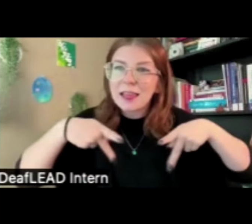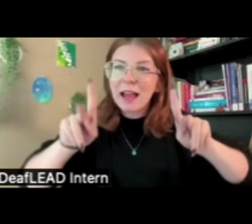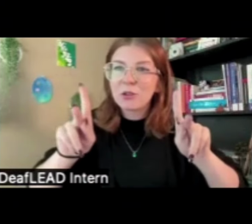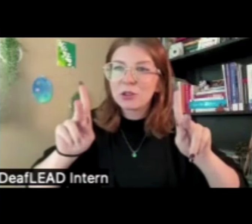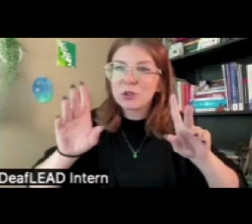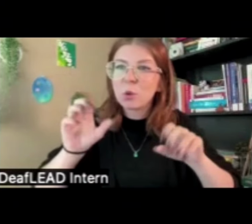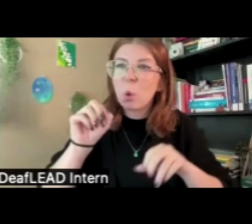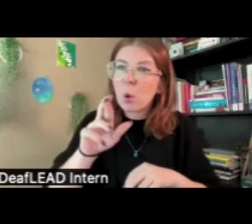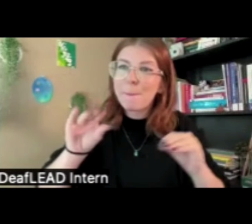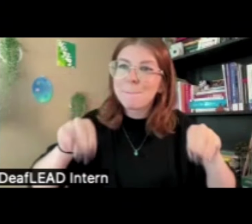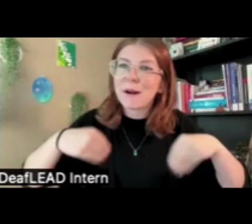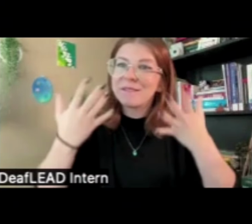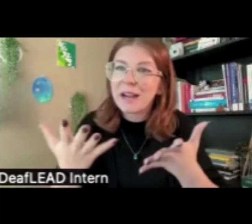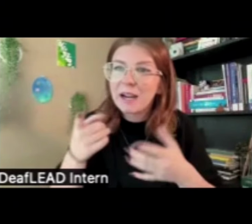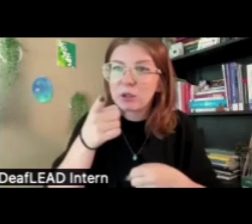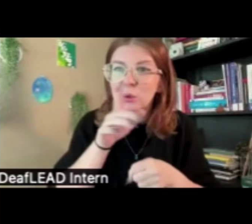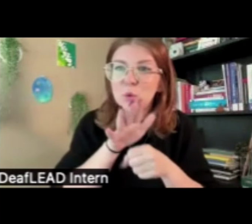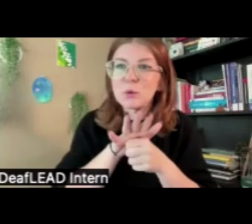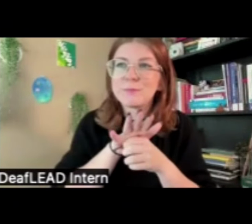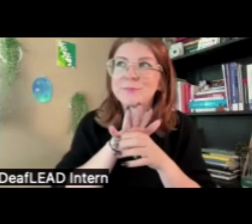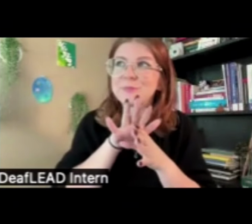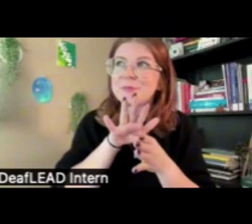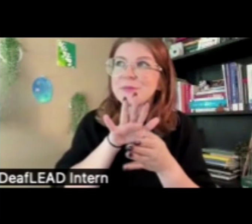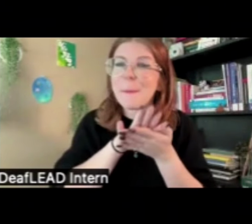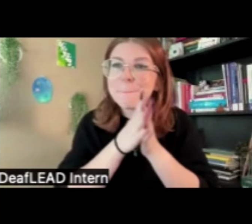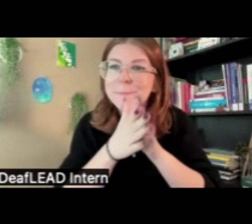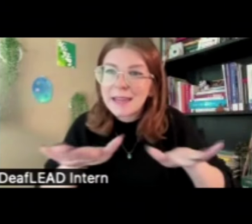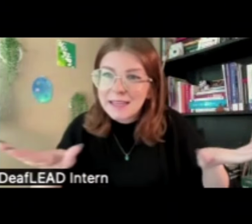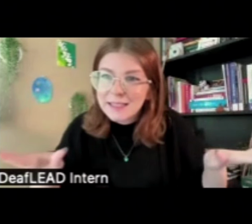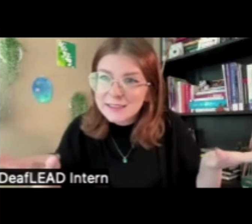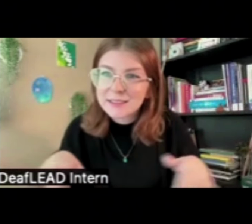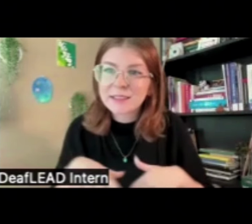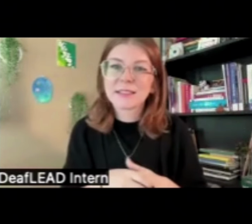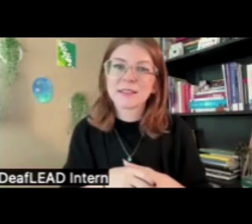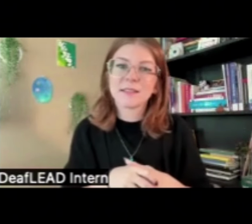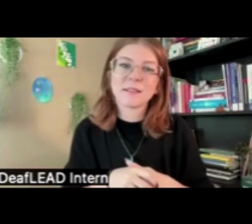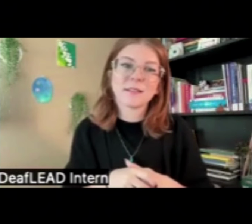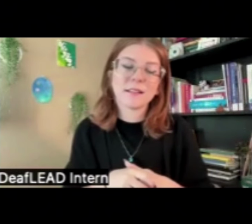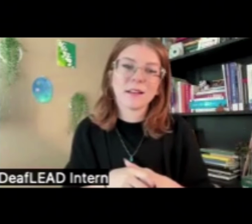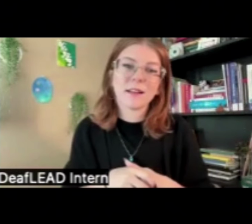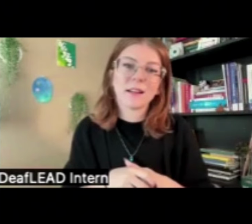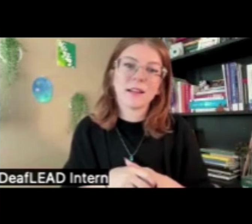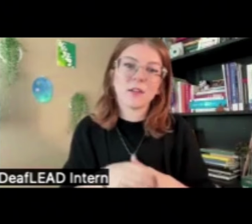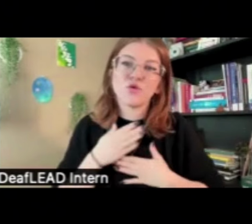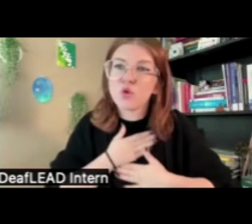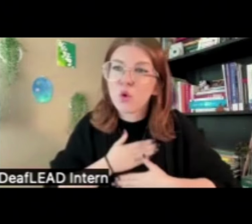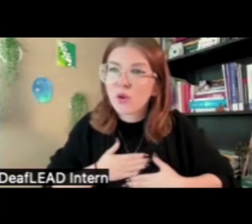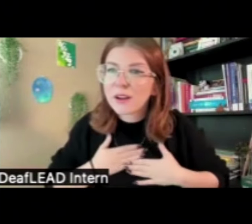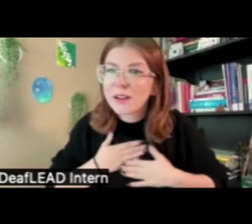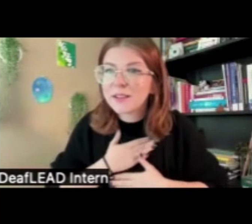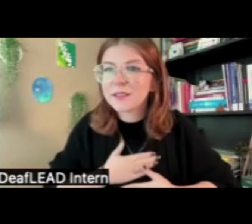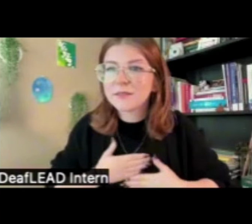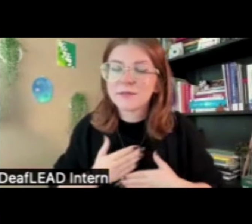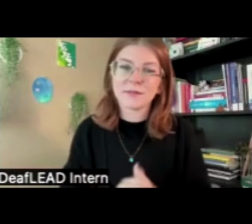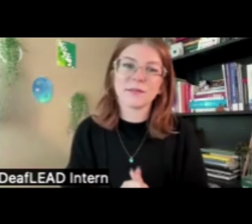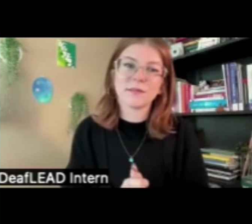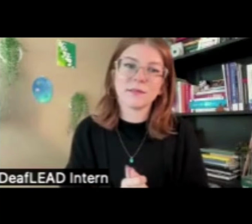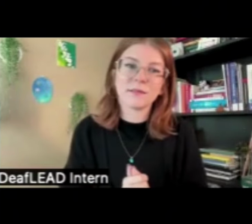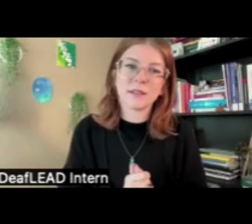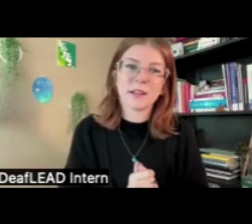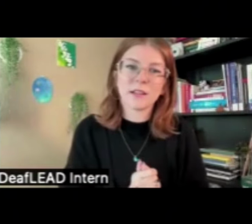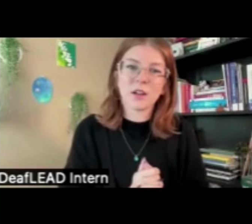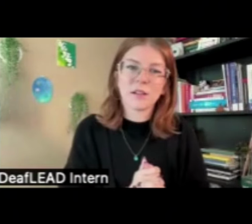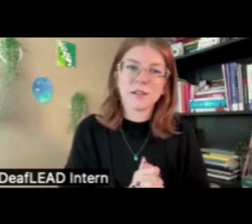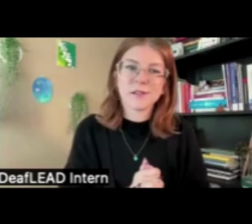really thinking about what allows you or provides you with peace